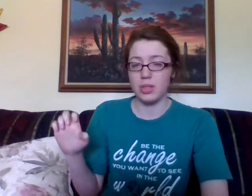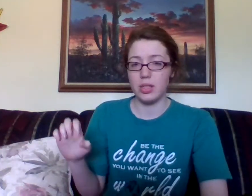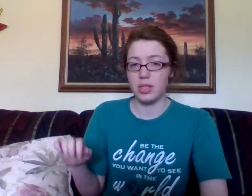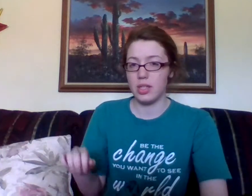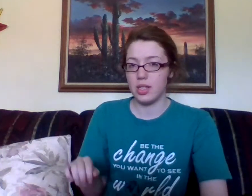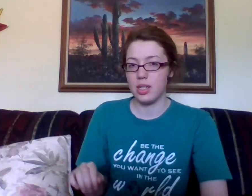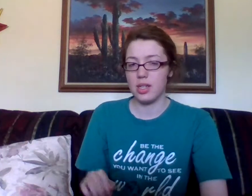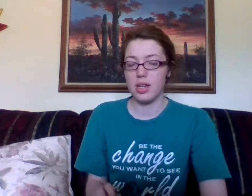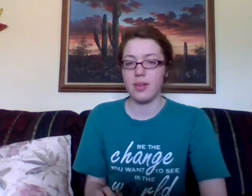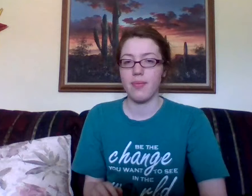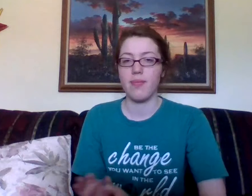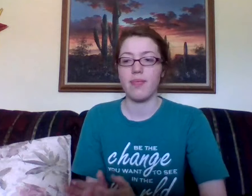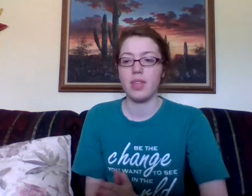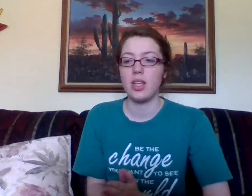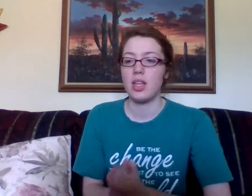horrible